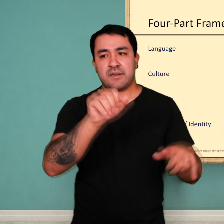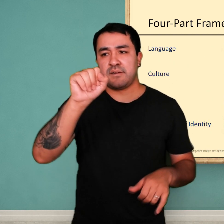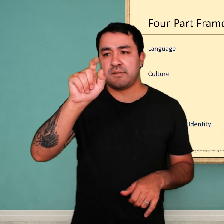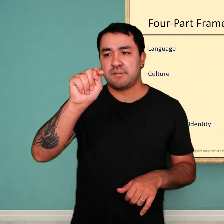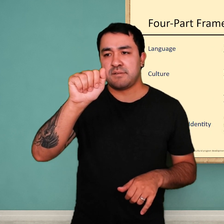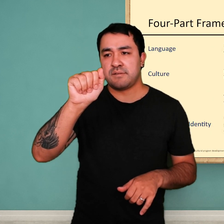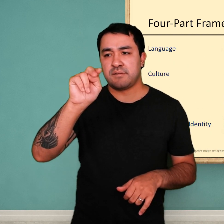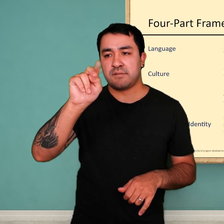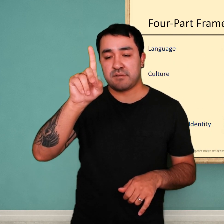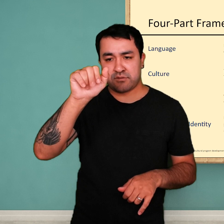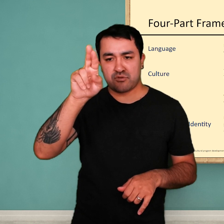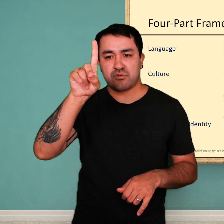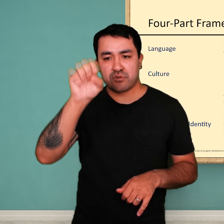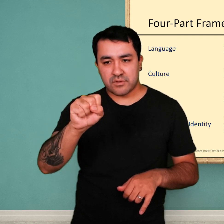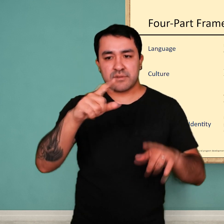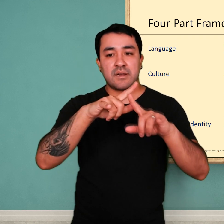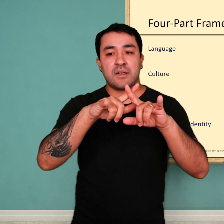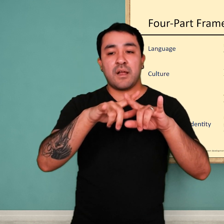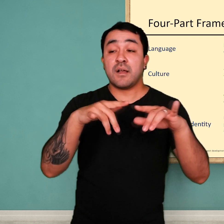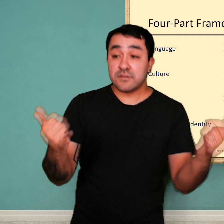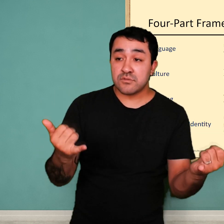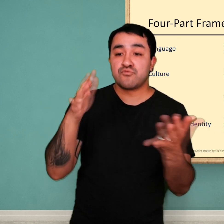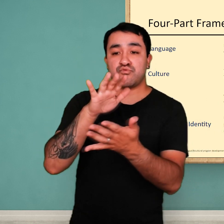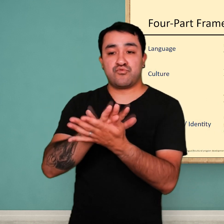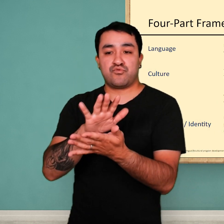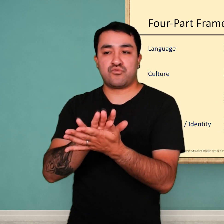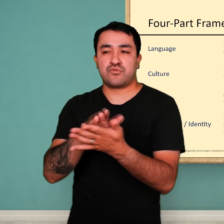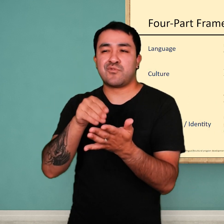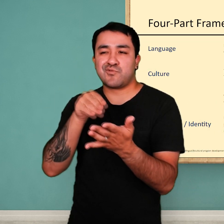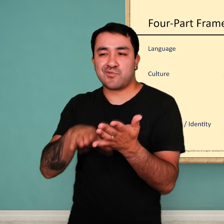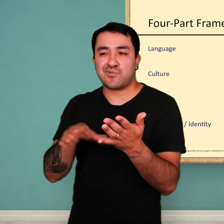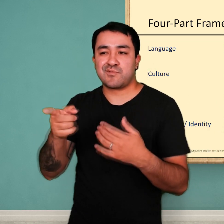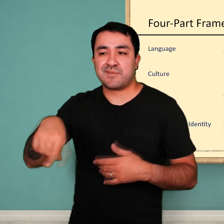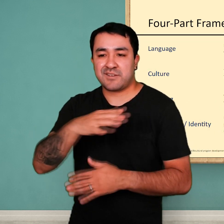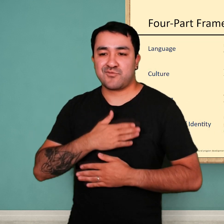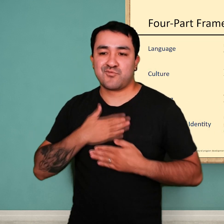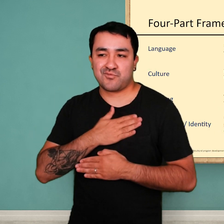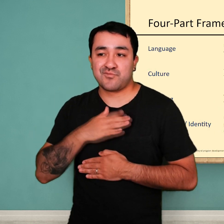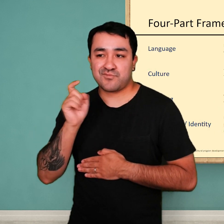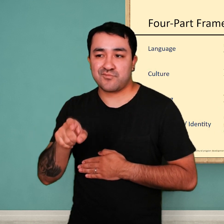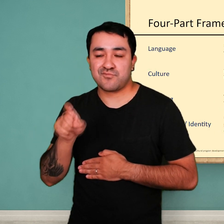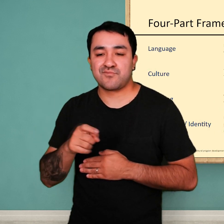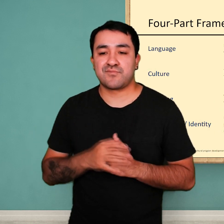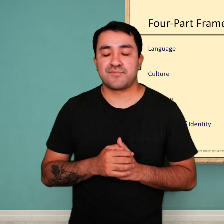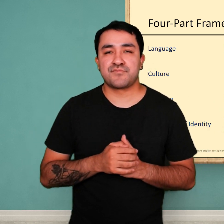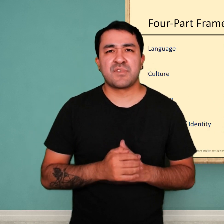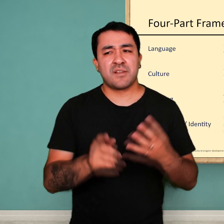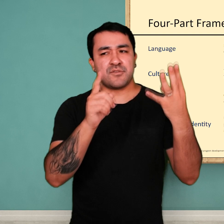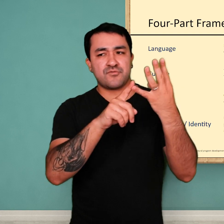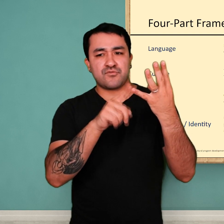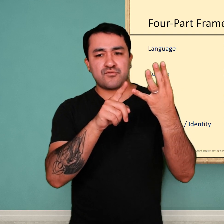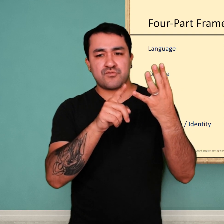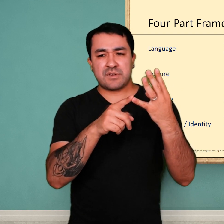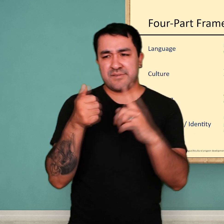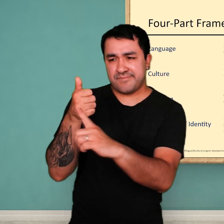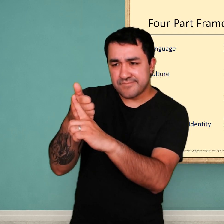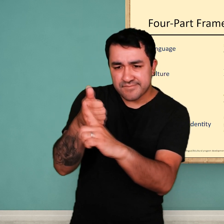students into creative problem solvers, increasing students' bodies of knowledge, and holding students to a high standard, all